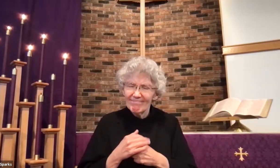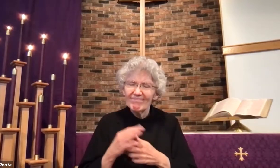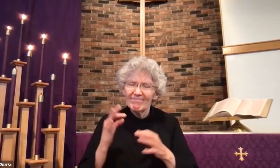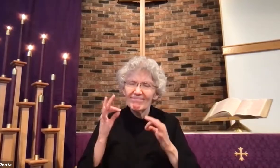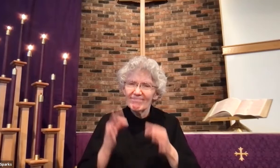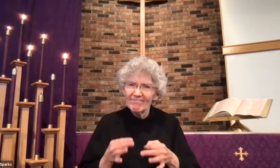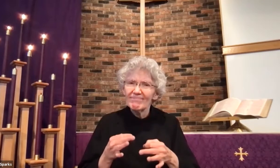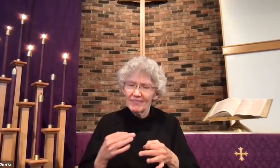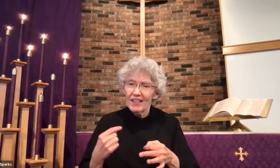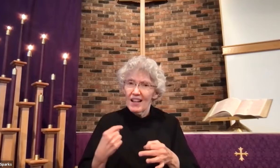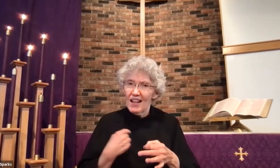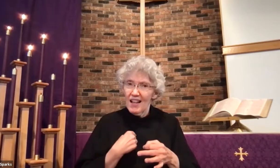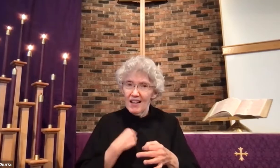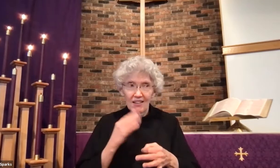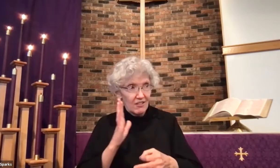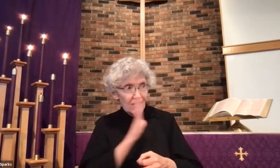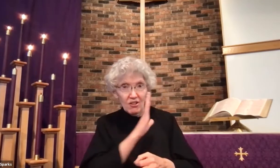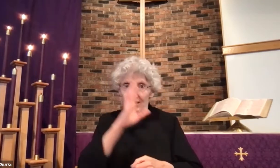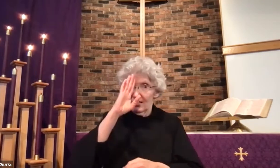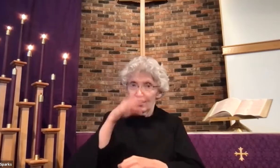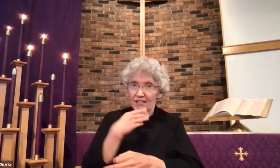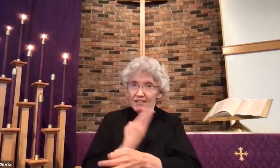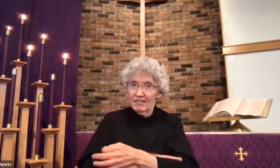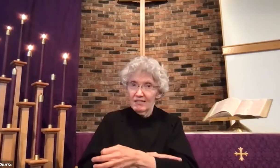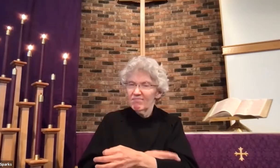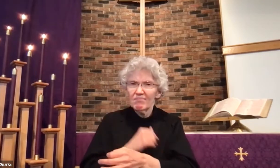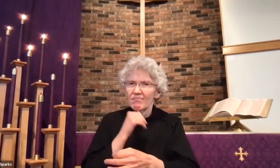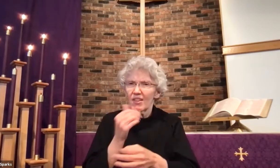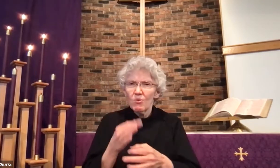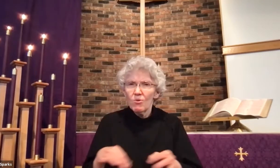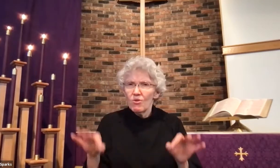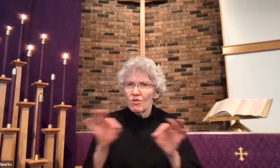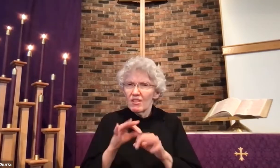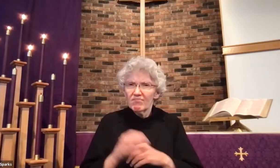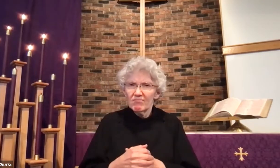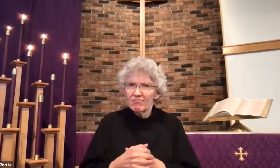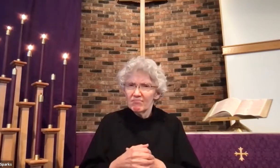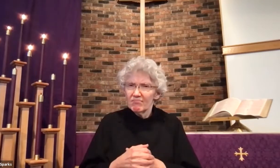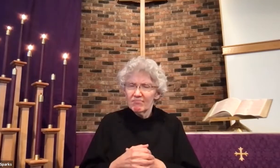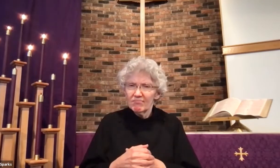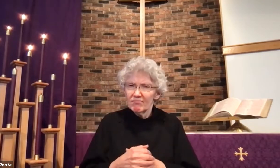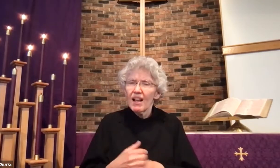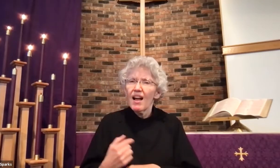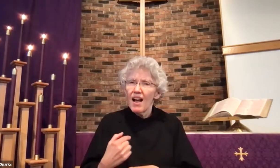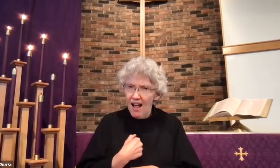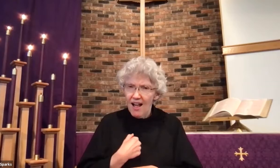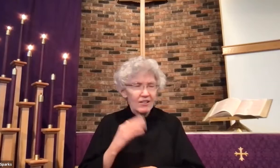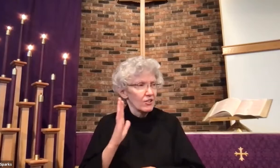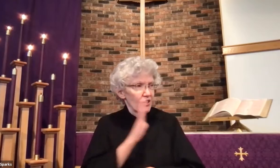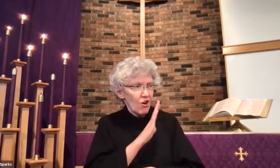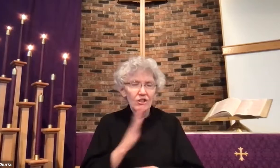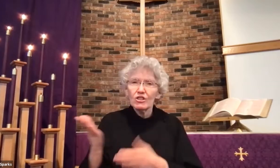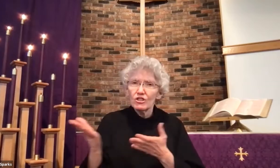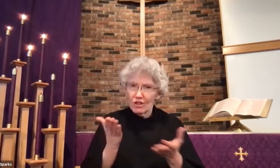food, but here I am almost dead because I have nothing to eat. So I will leave and go to my father. I will say to